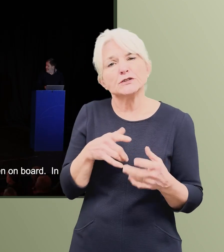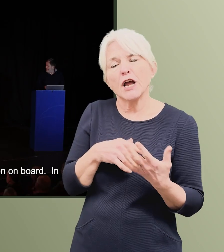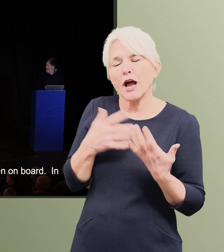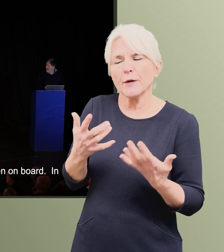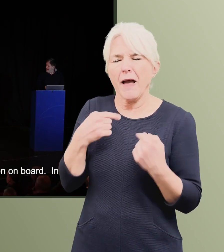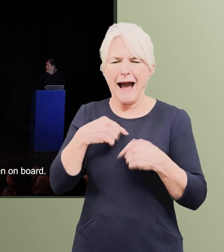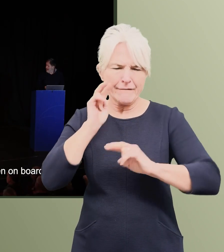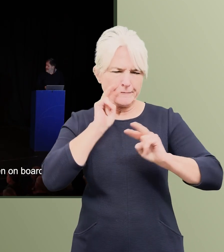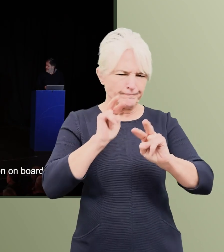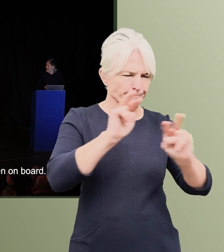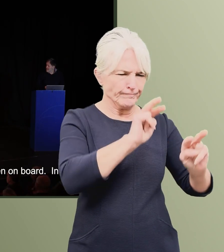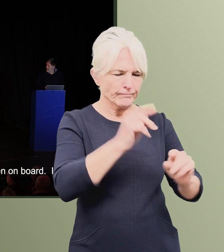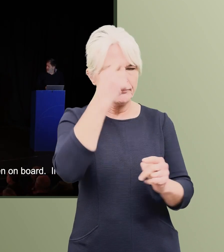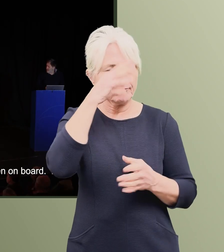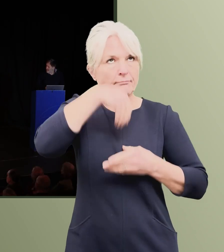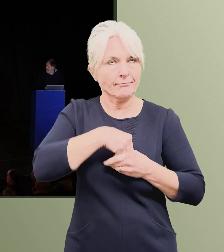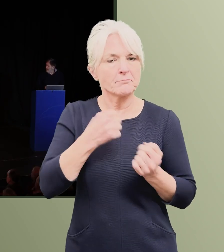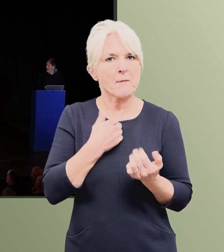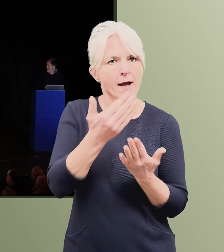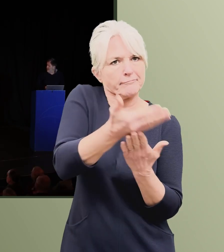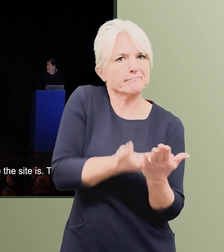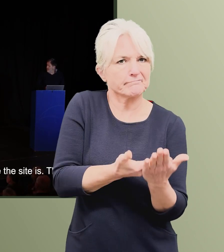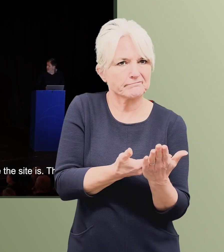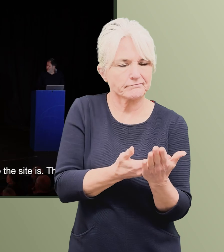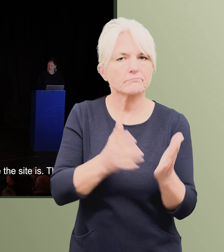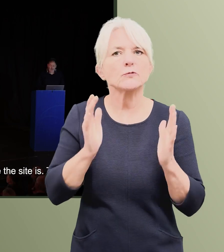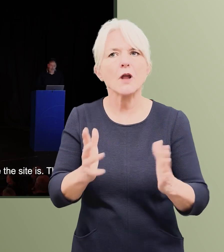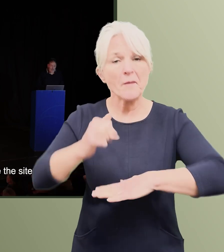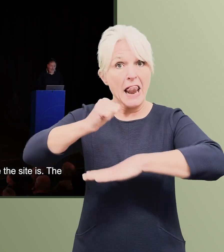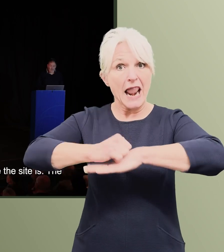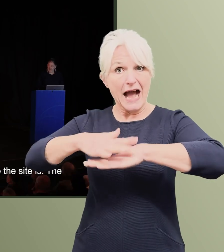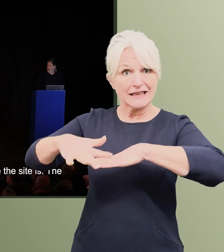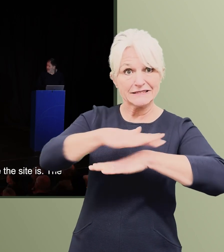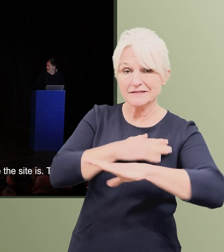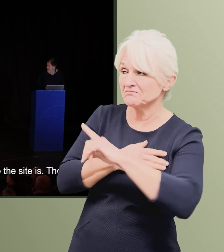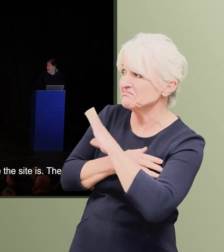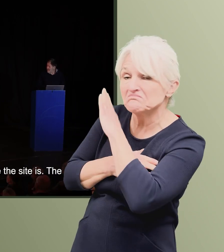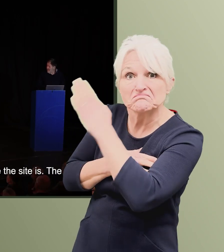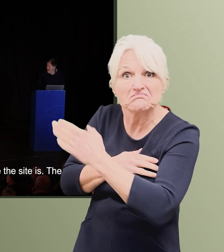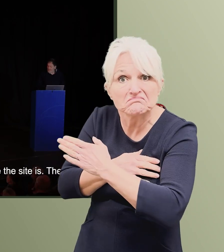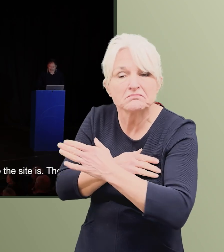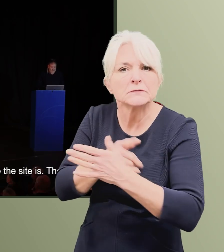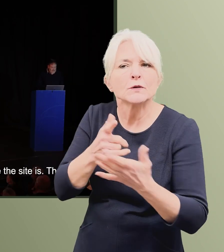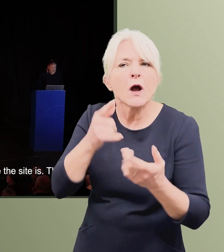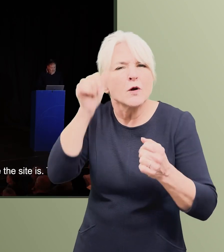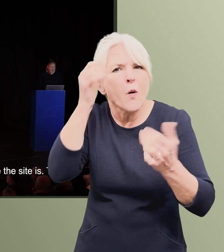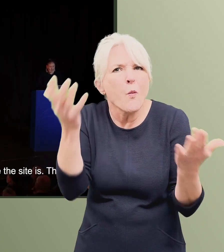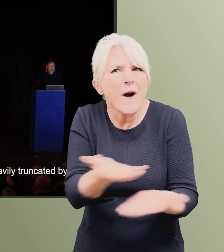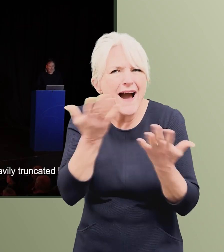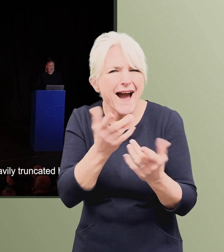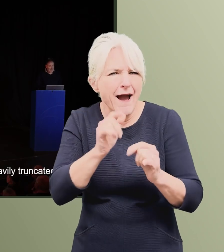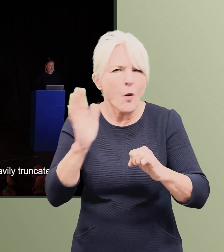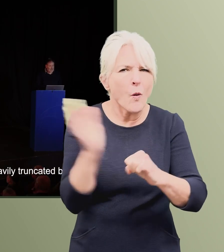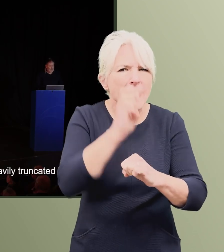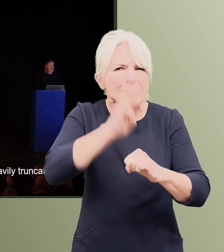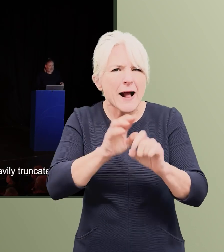board. In terms of topography, what you see in the centre of the picture is where the site is. The site is quite interesting